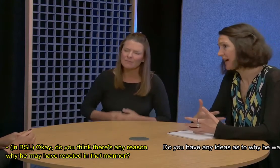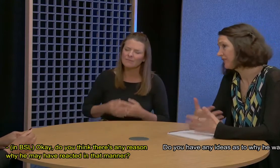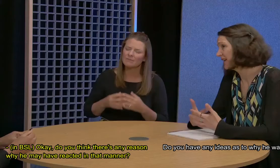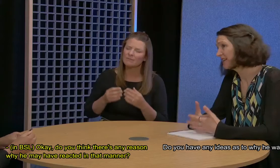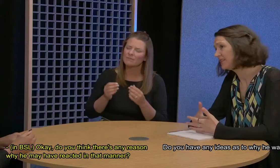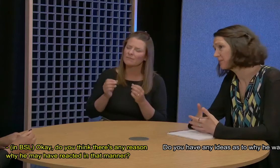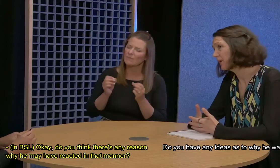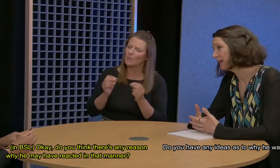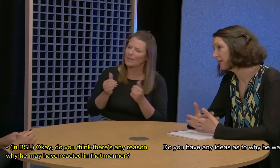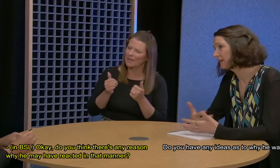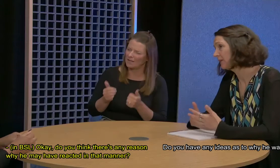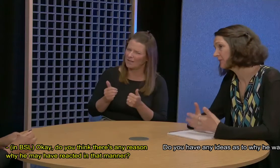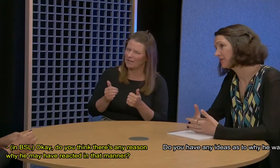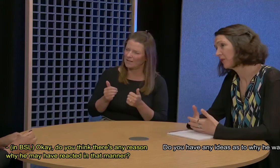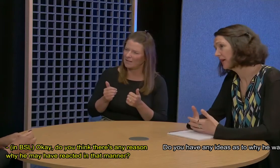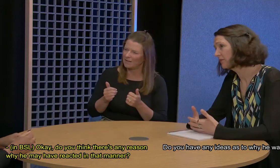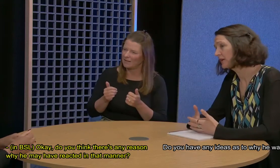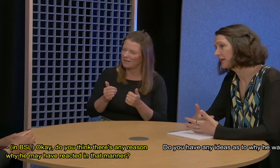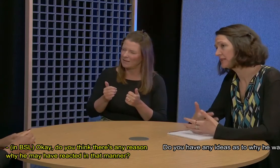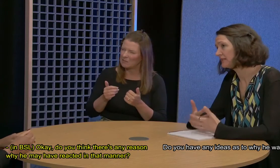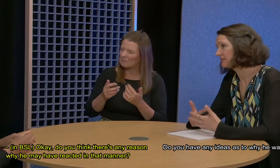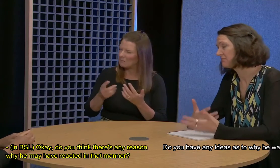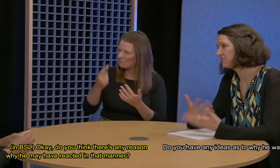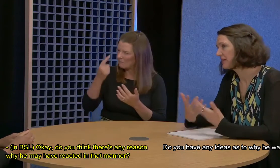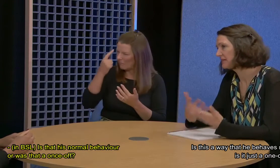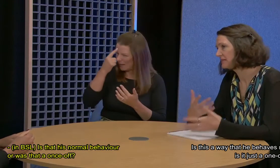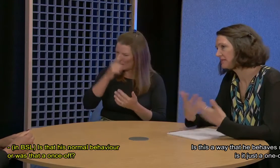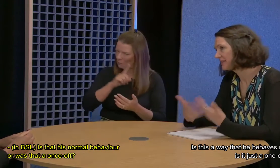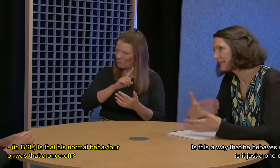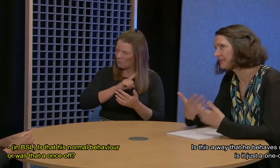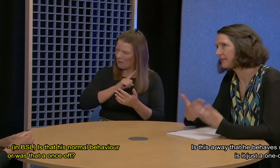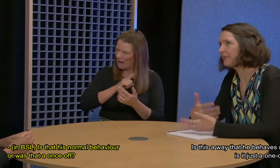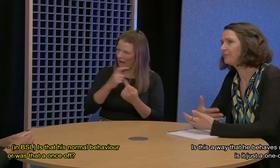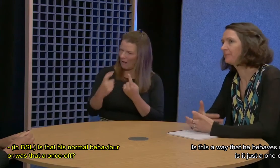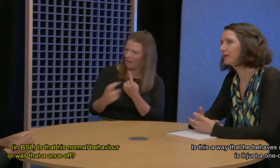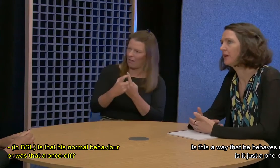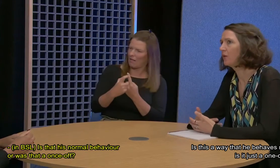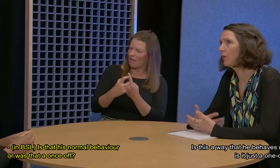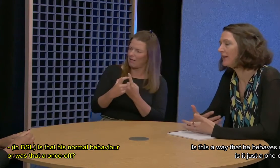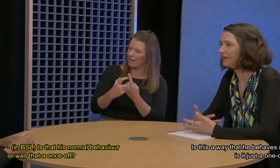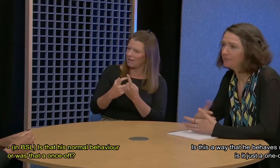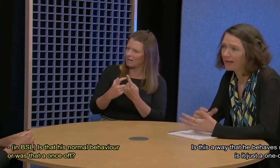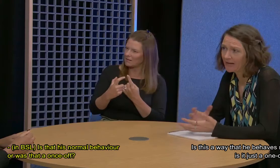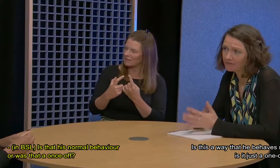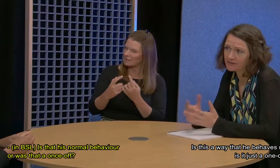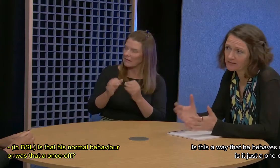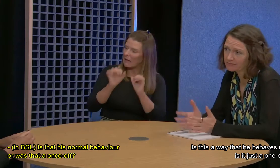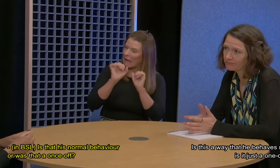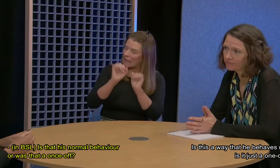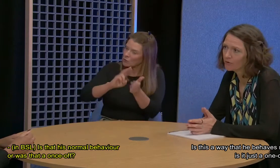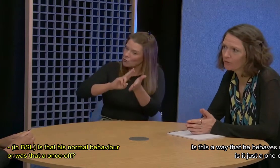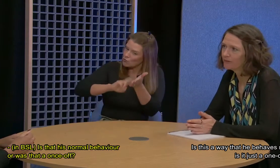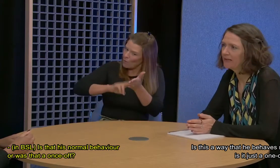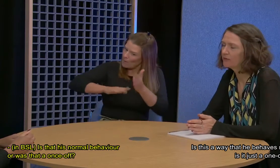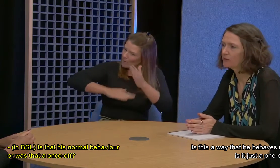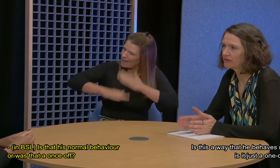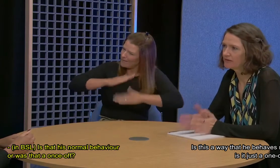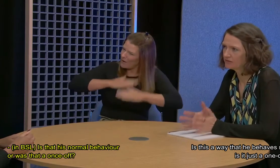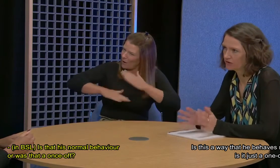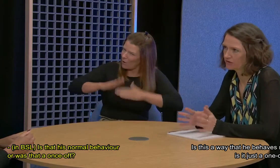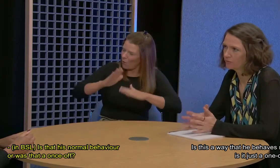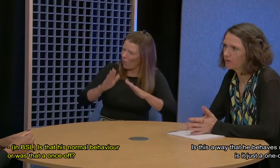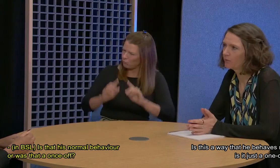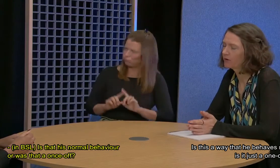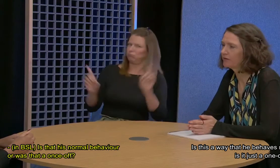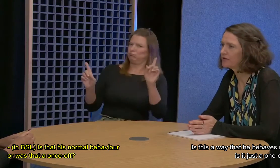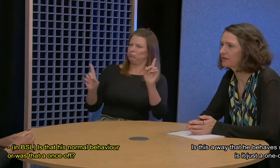Do you have any ideas why he was so angry? Is this a way that he behaves normally, or is this